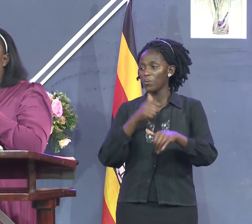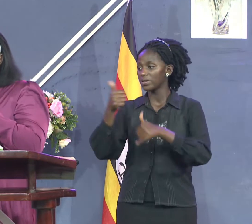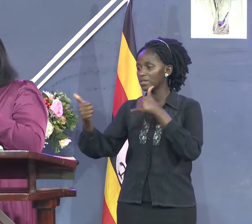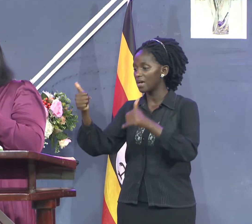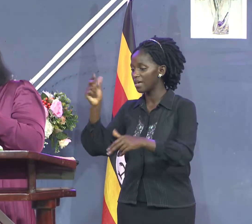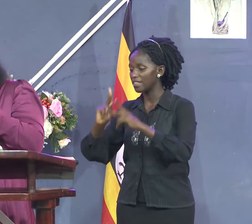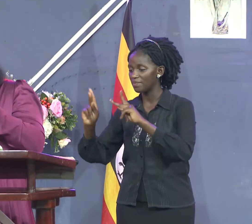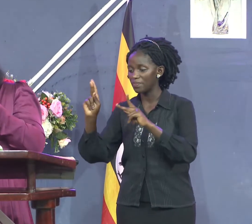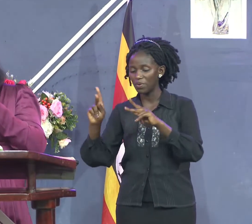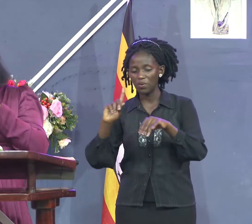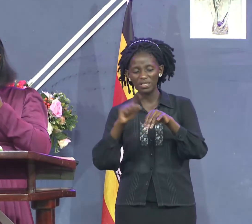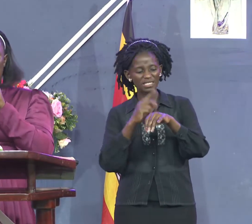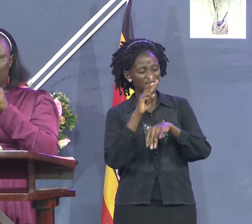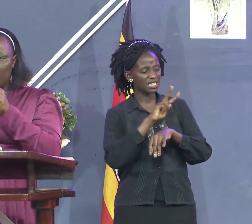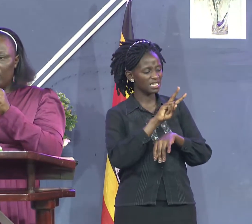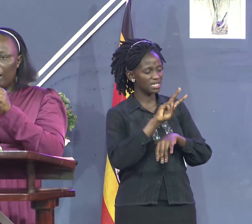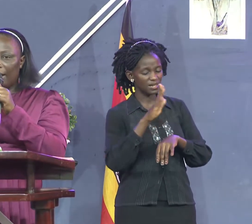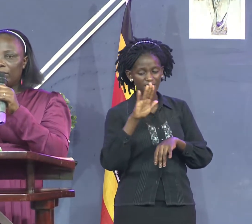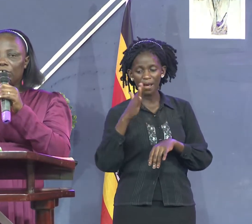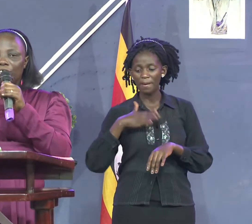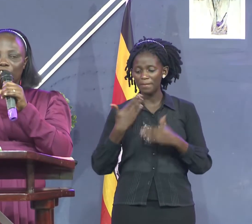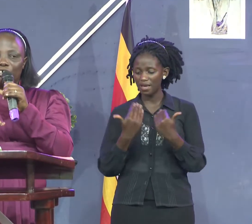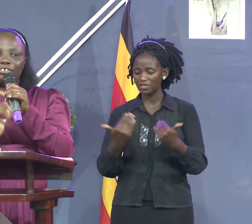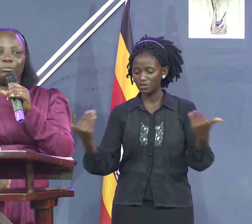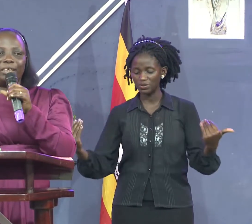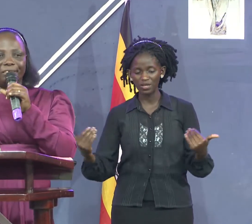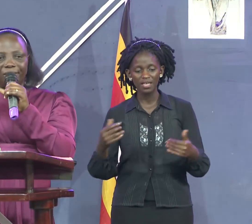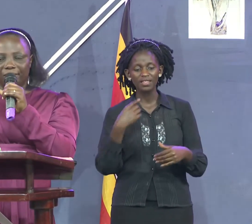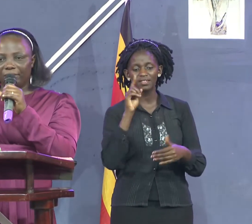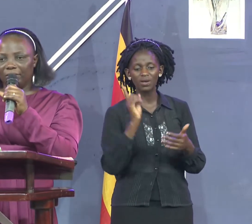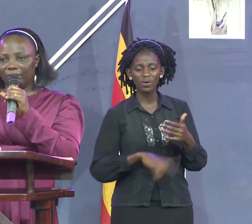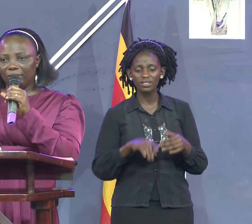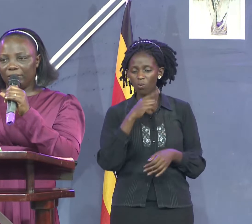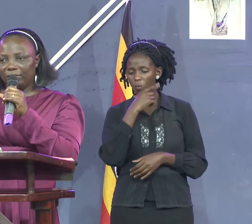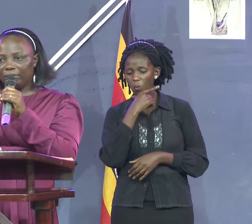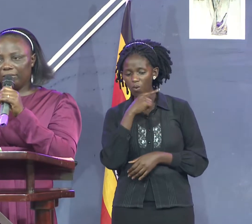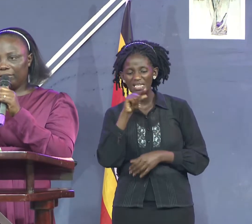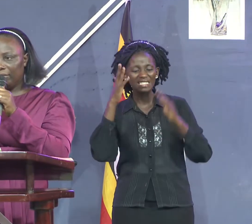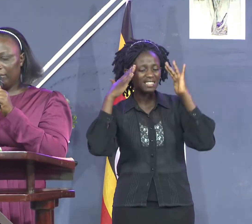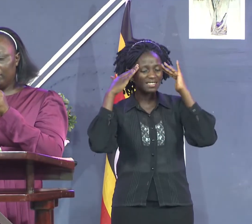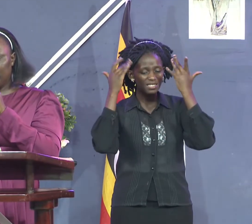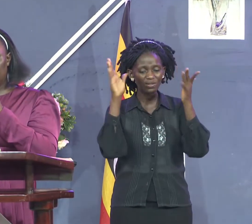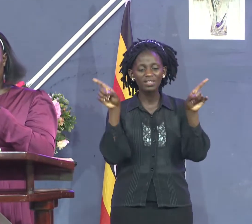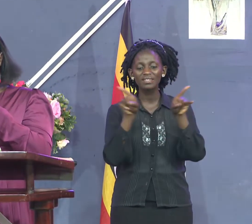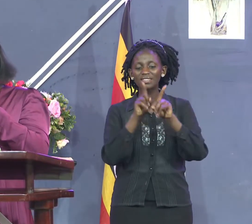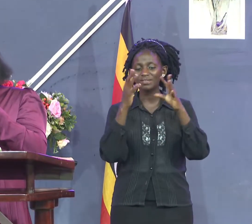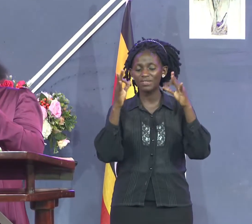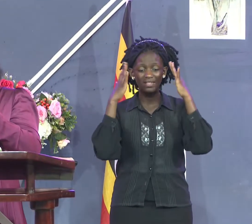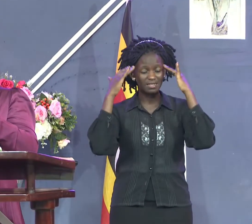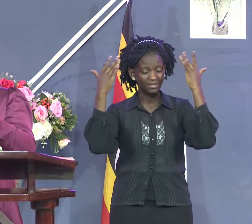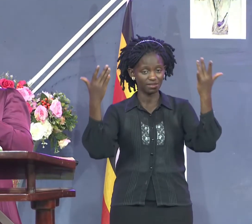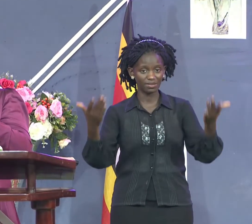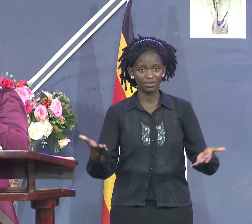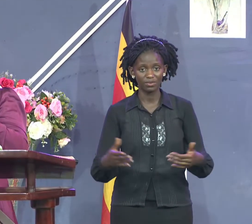bwe batunuulira abaana bange bagamba, ate oyo n'ekyo takimanyi. Whereby when the onlookers look at my children